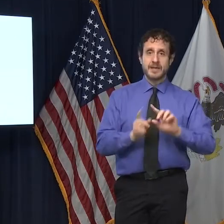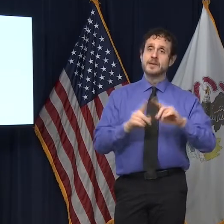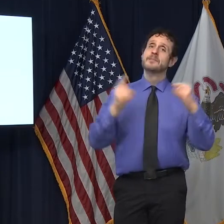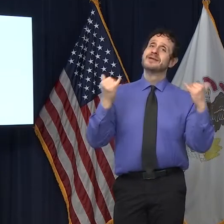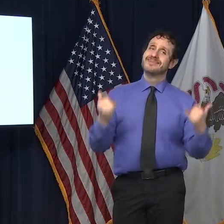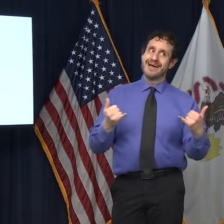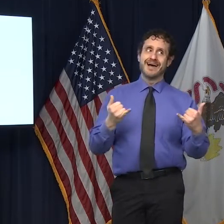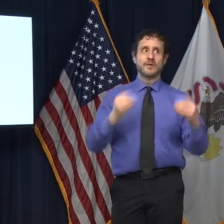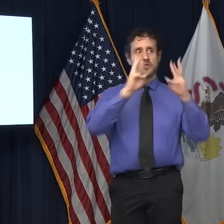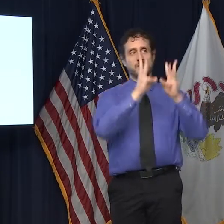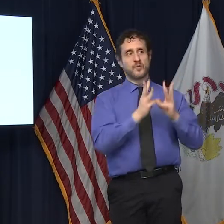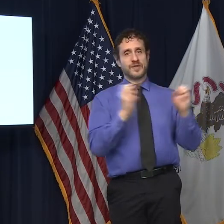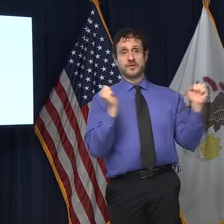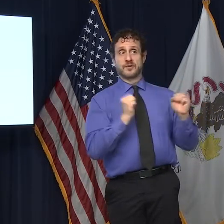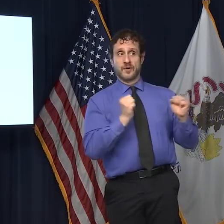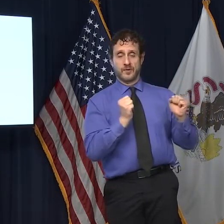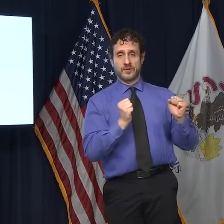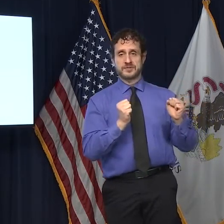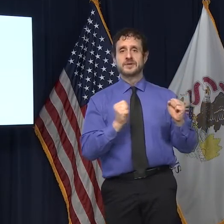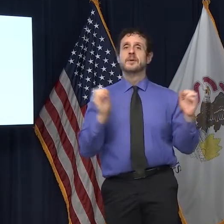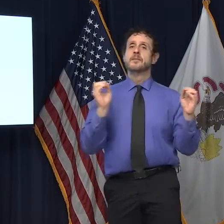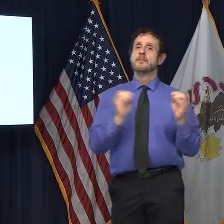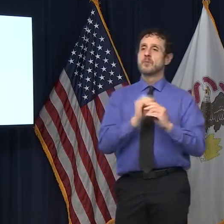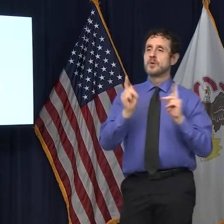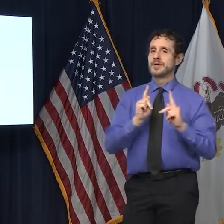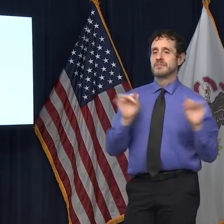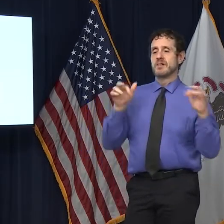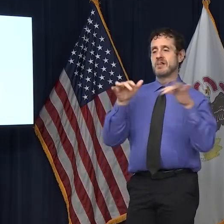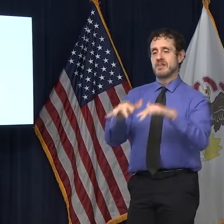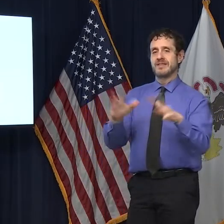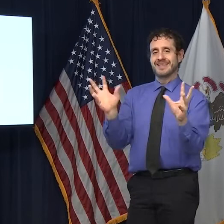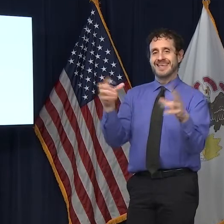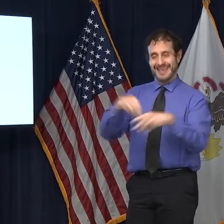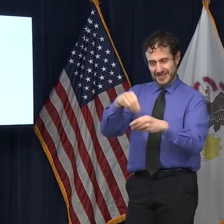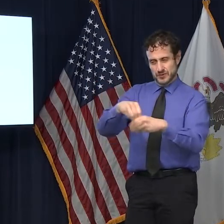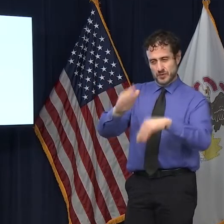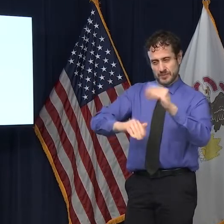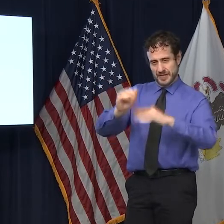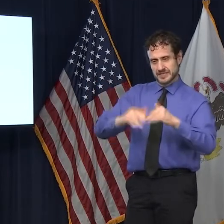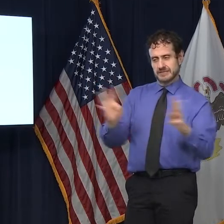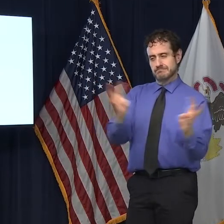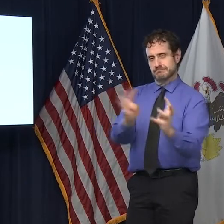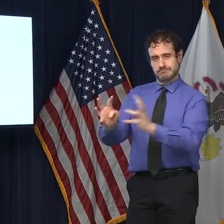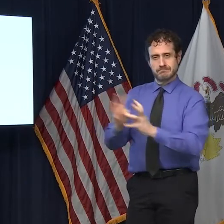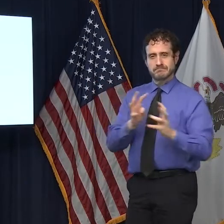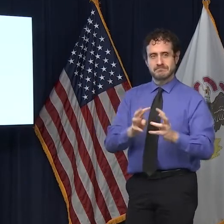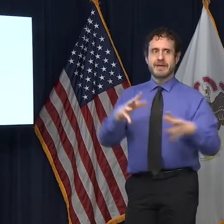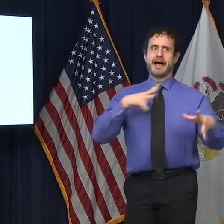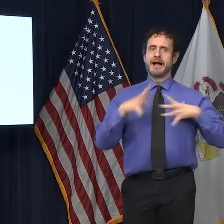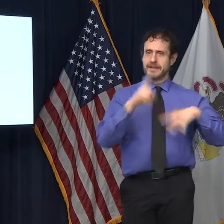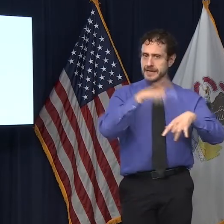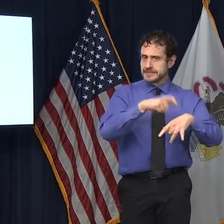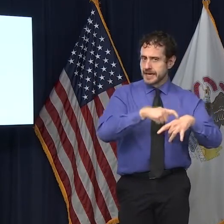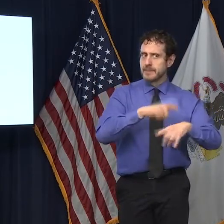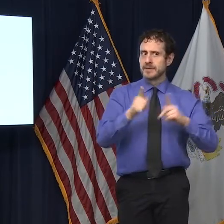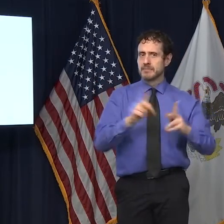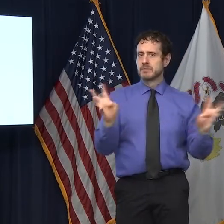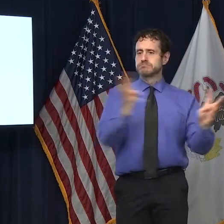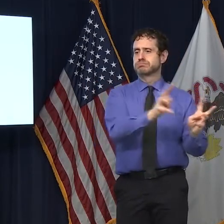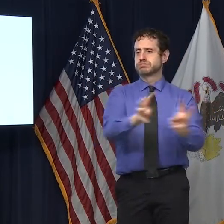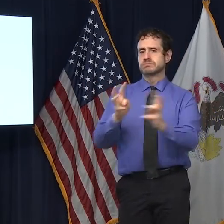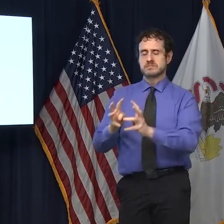because of the colder temperatures and as the holiday season continues, it's essential that we implement all of our public